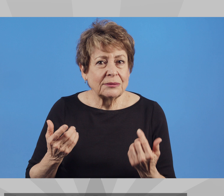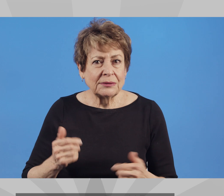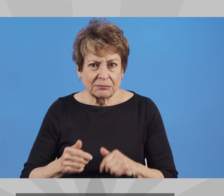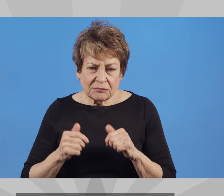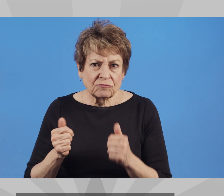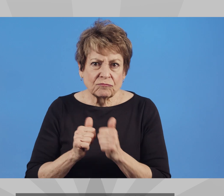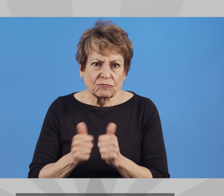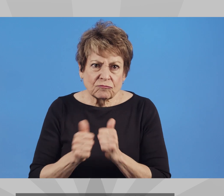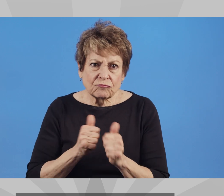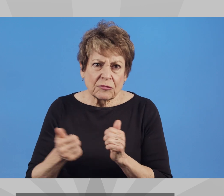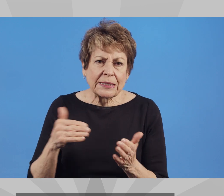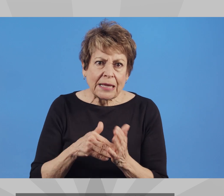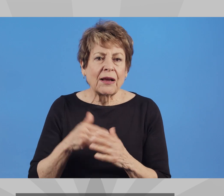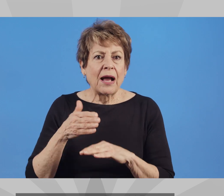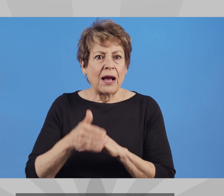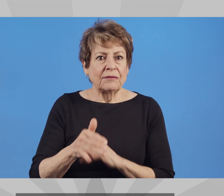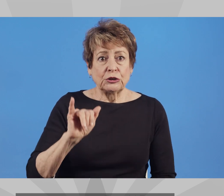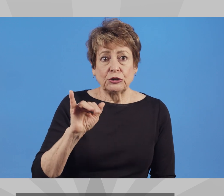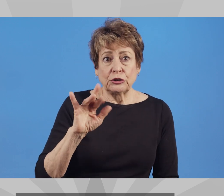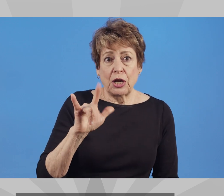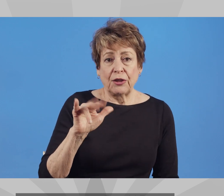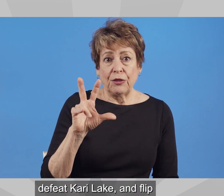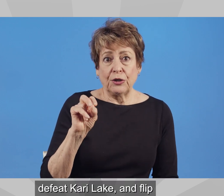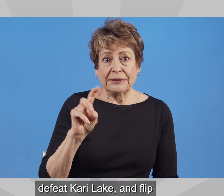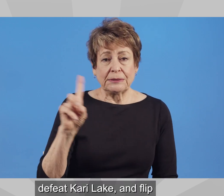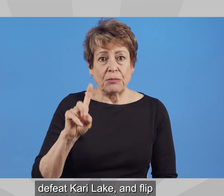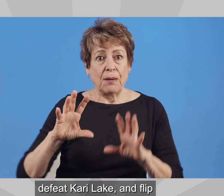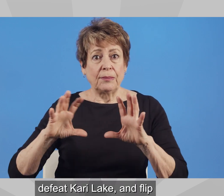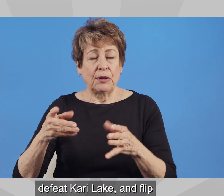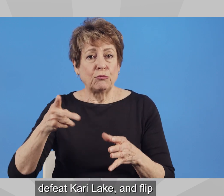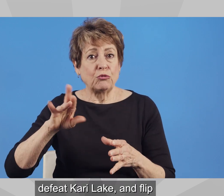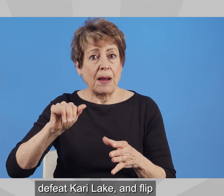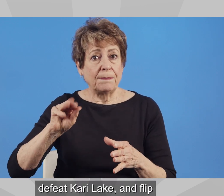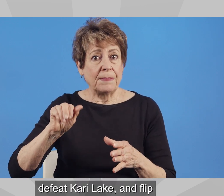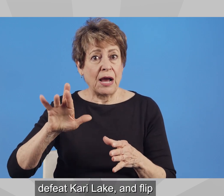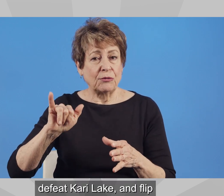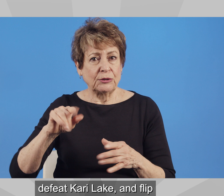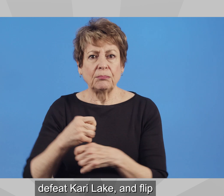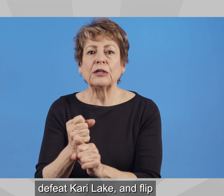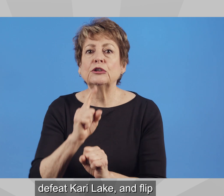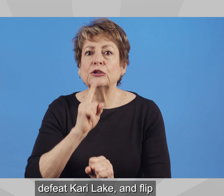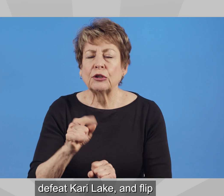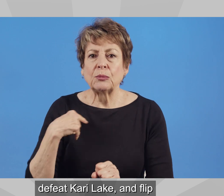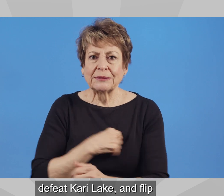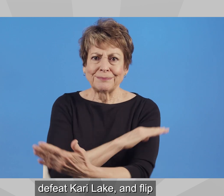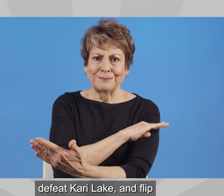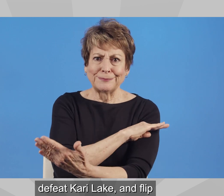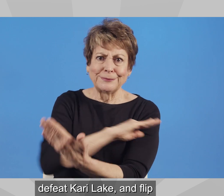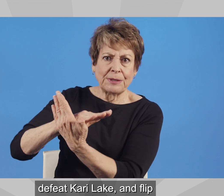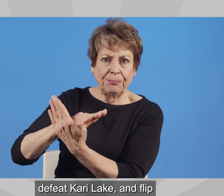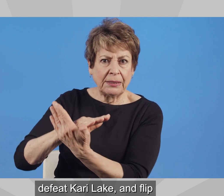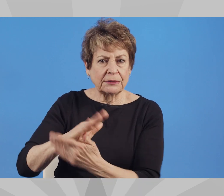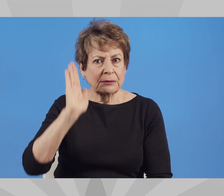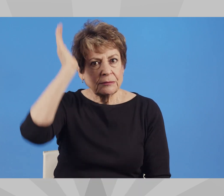primary to ensure we stop Donald Trump, defeat Kari Lake, and flip the